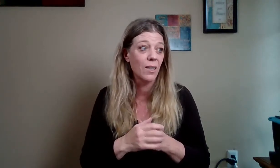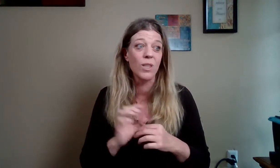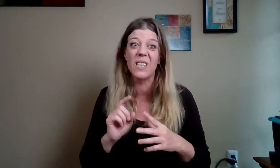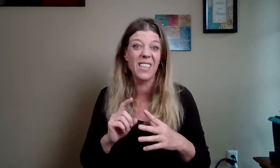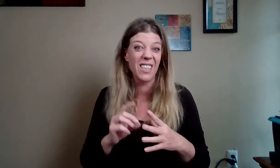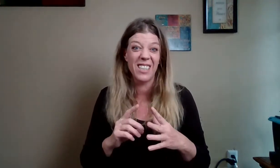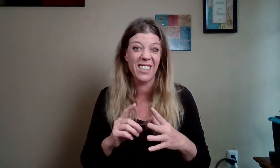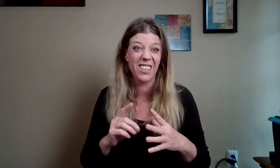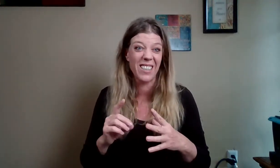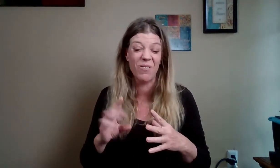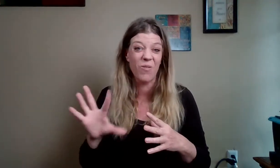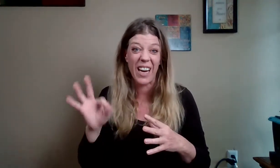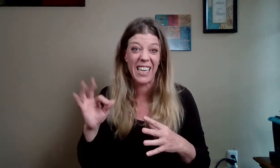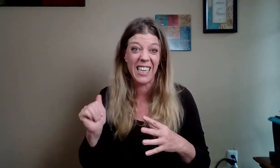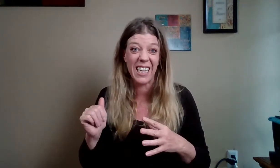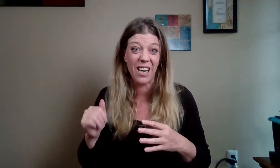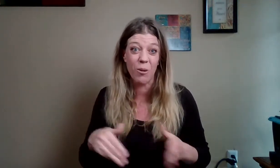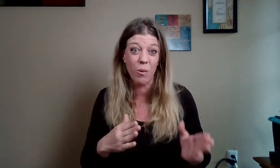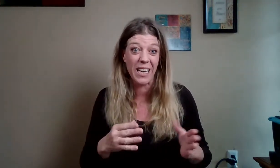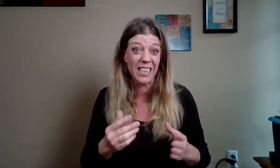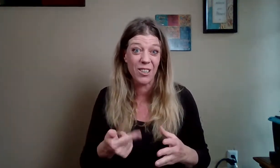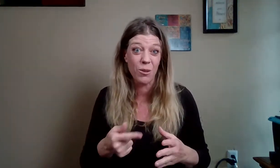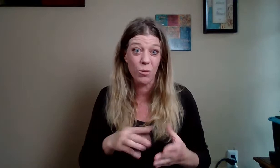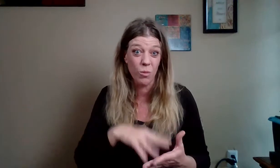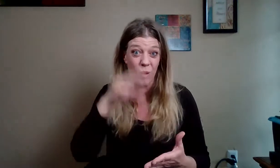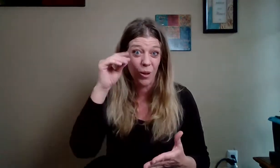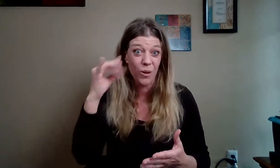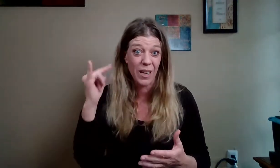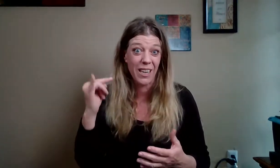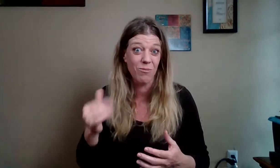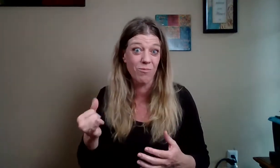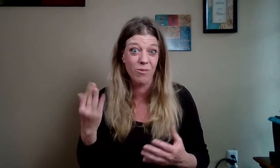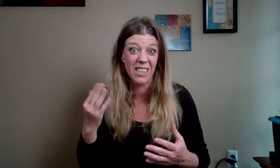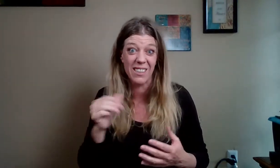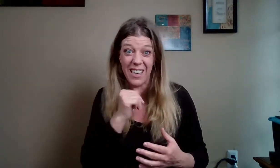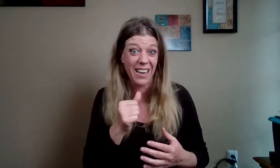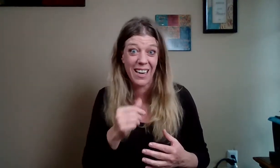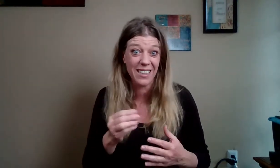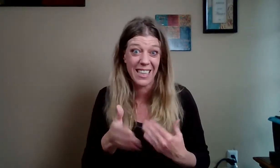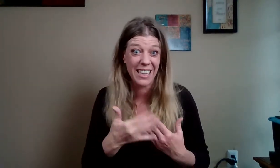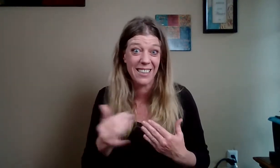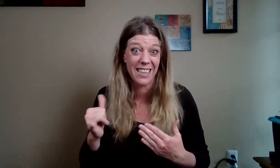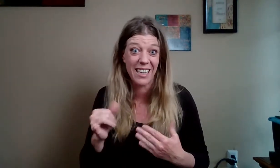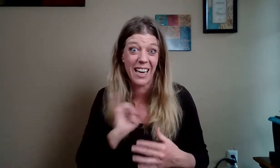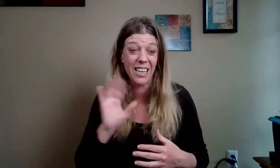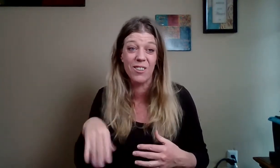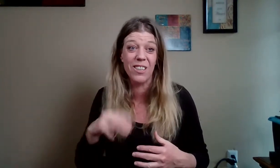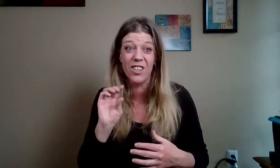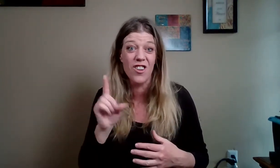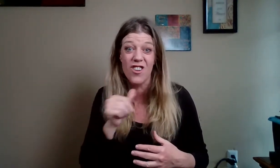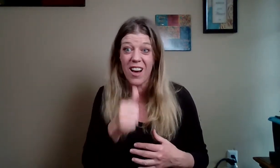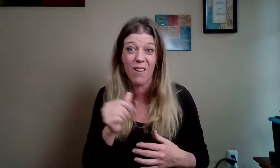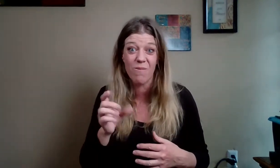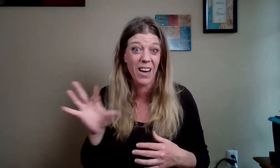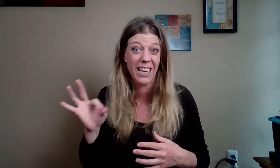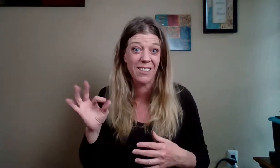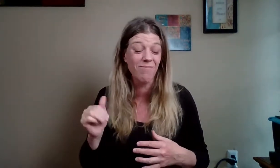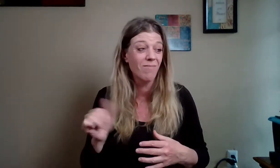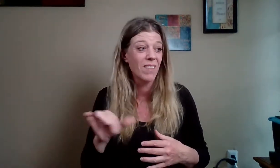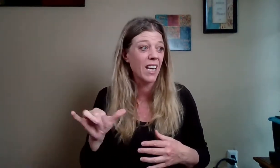So just finding a way to learn it was not easy. I could not find